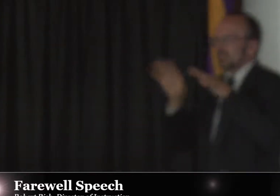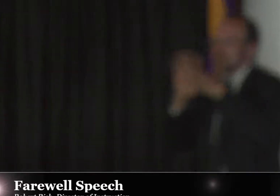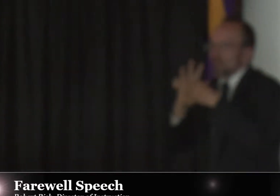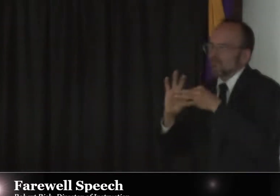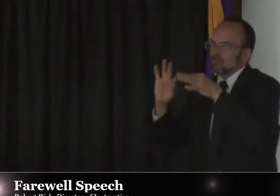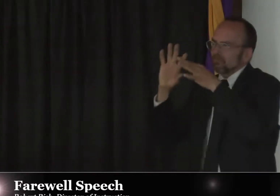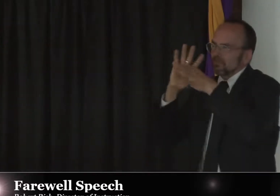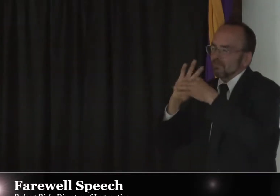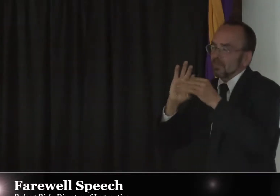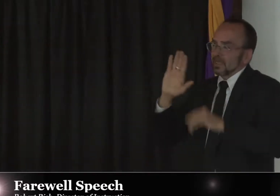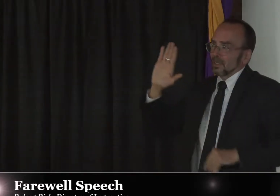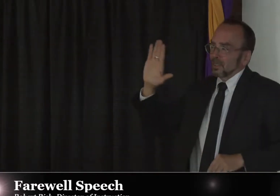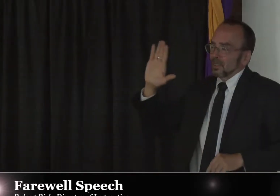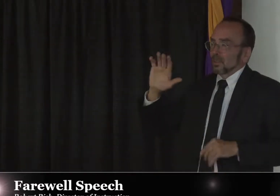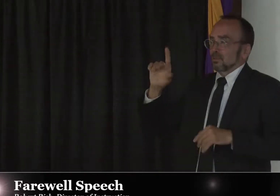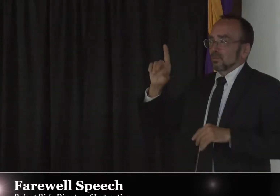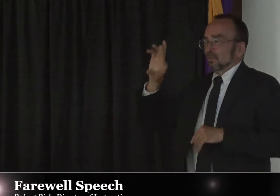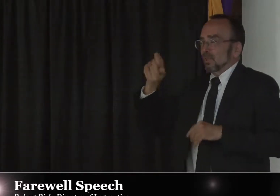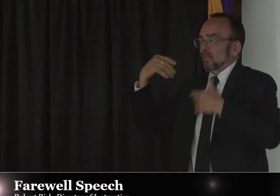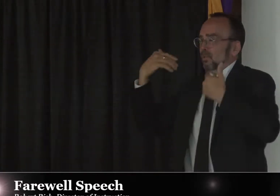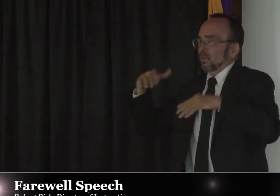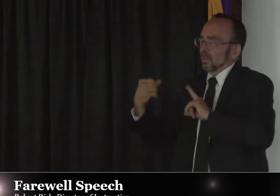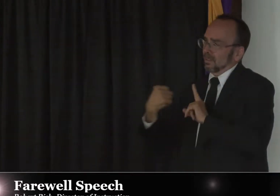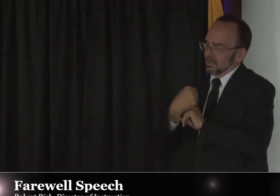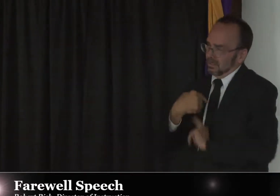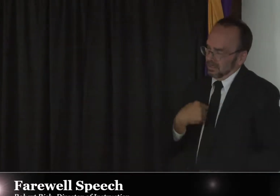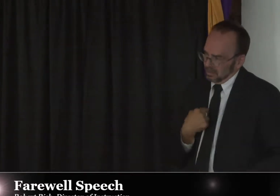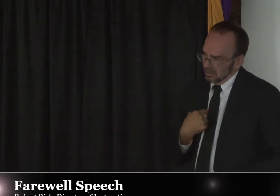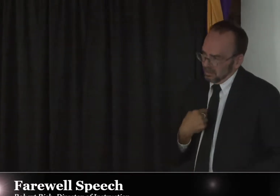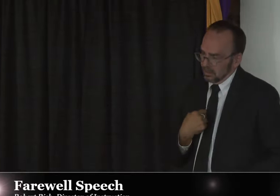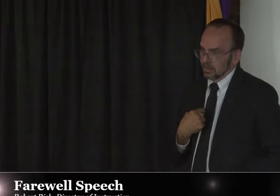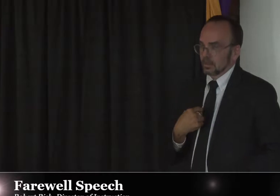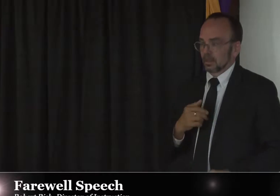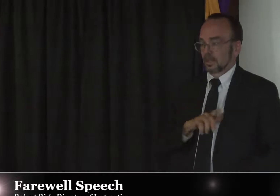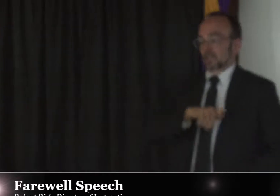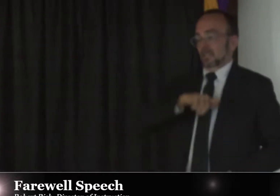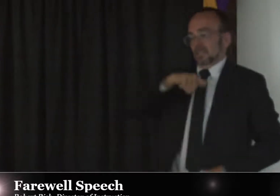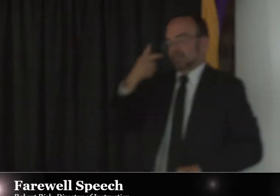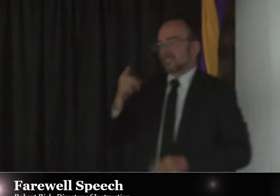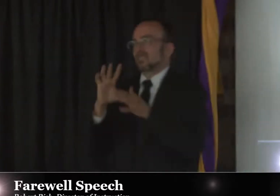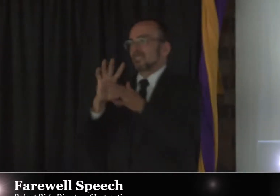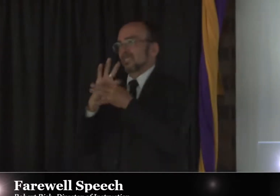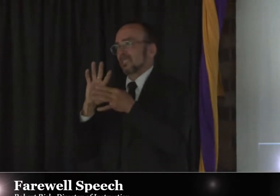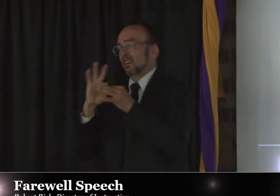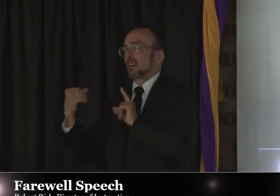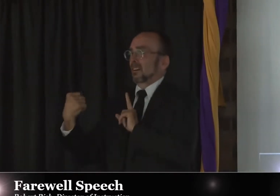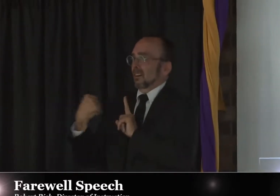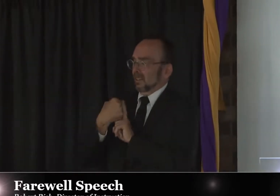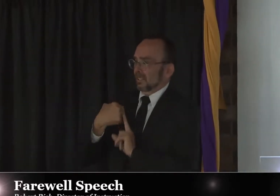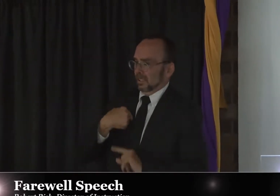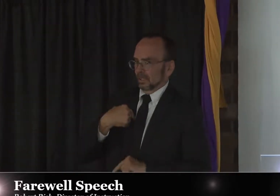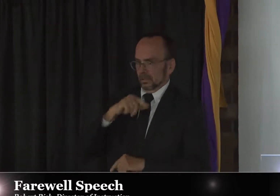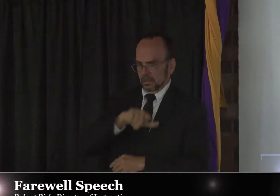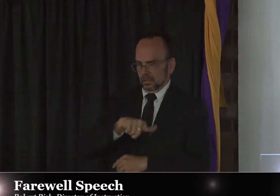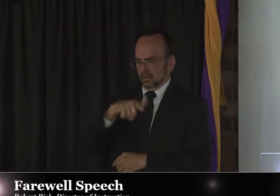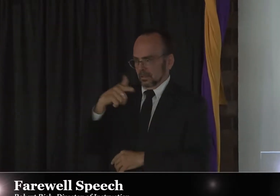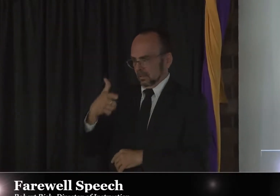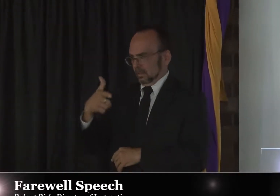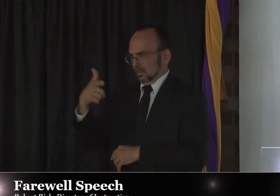he told him, your drugs have really impacted me. And they each took